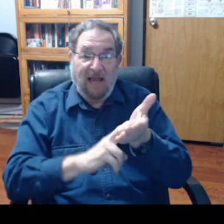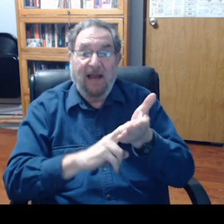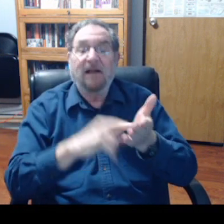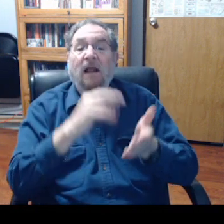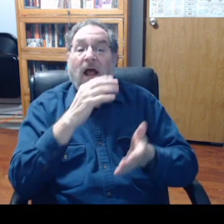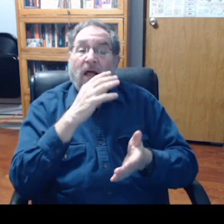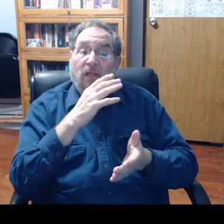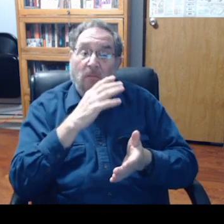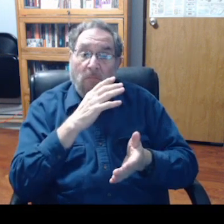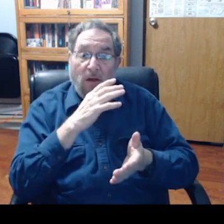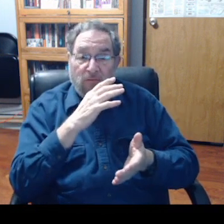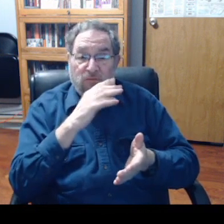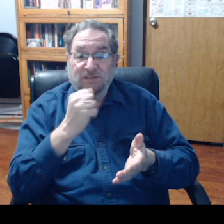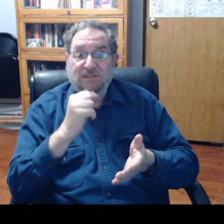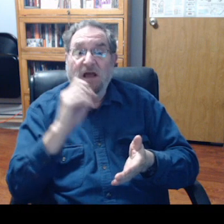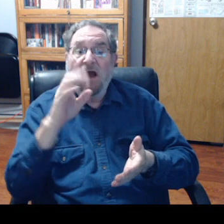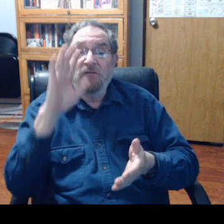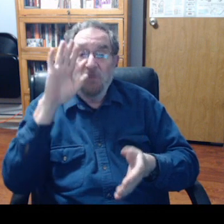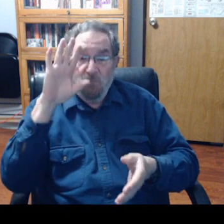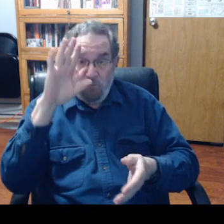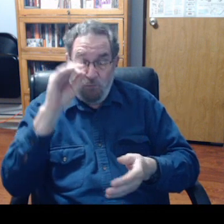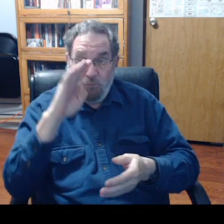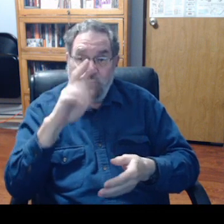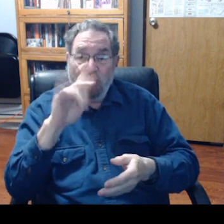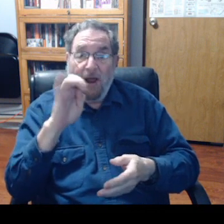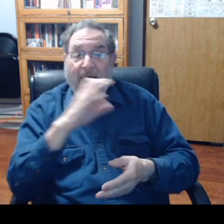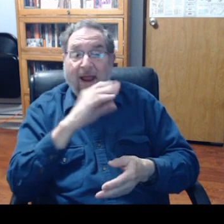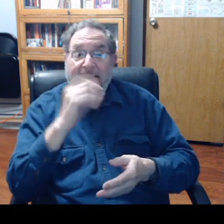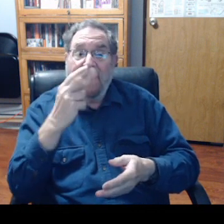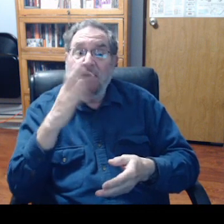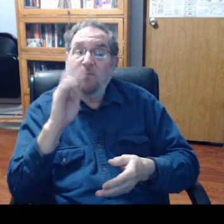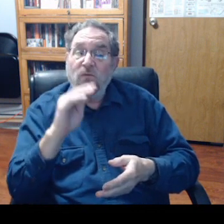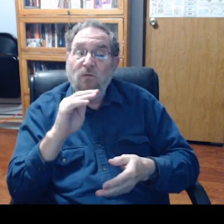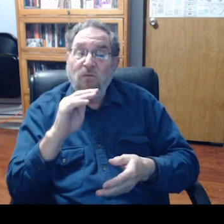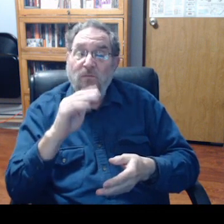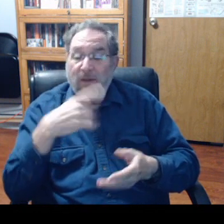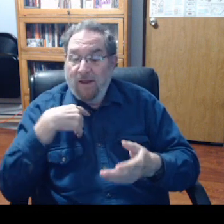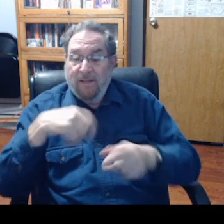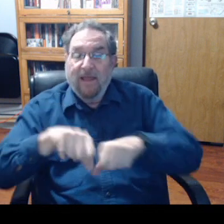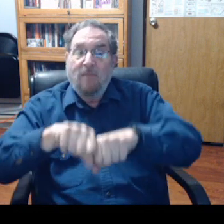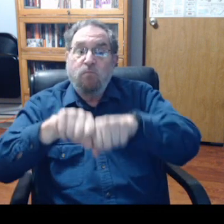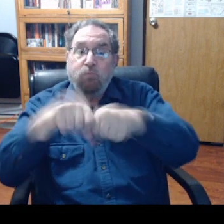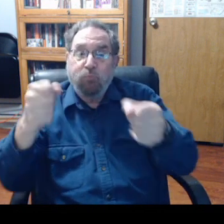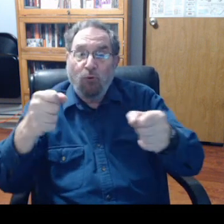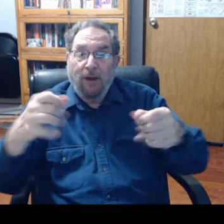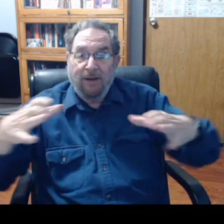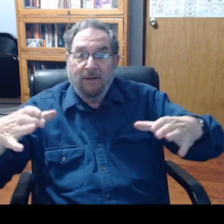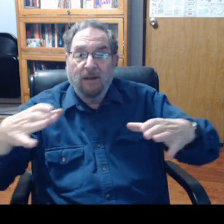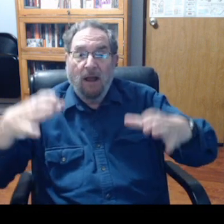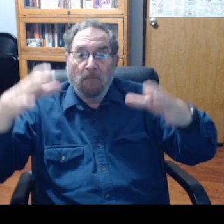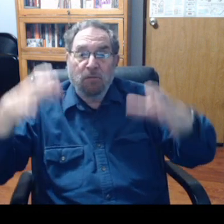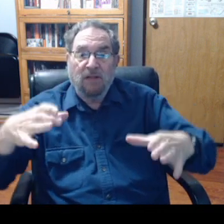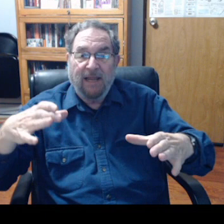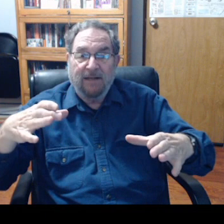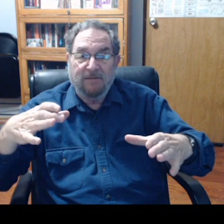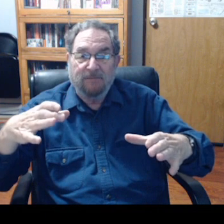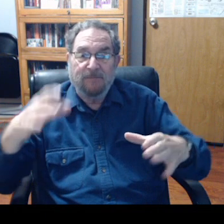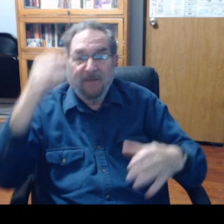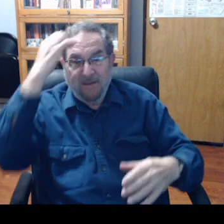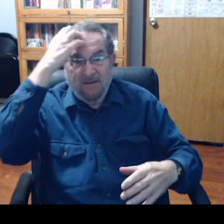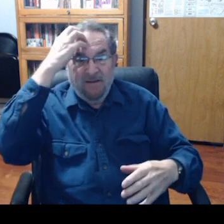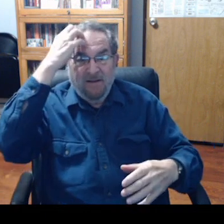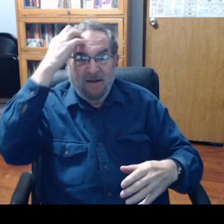Finished, signed, the mothers of the bride and groom, they break a plate.